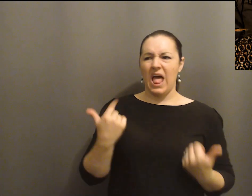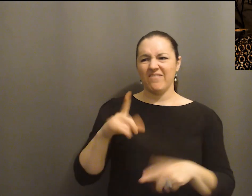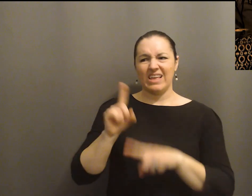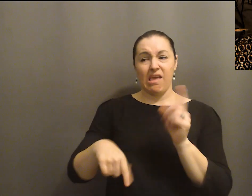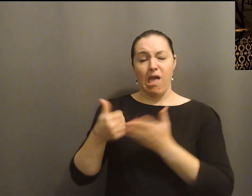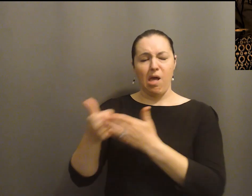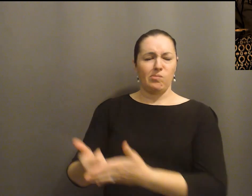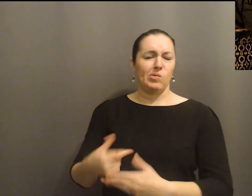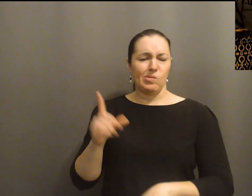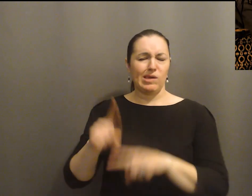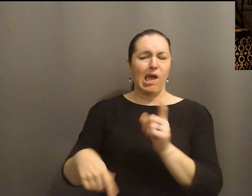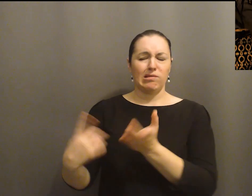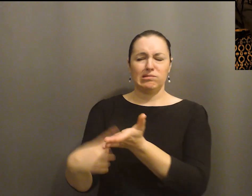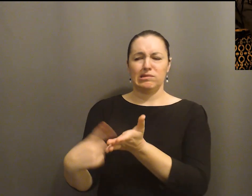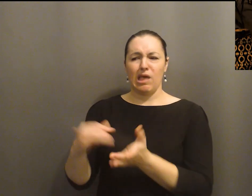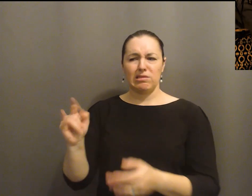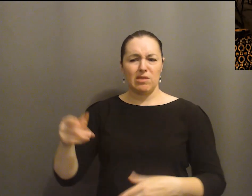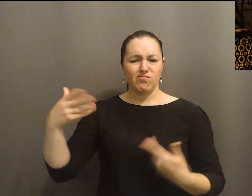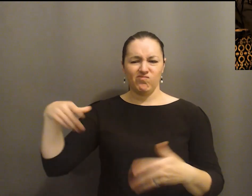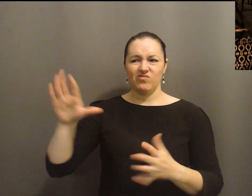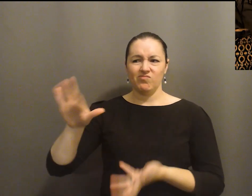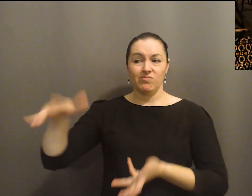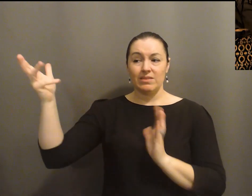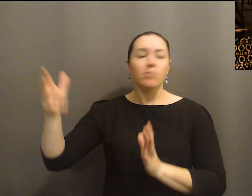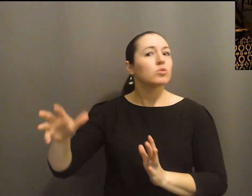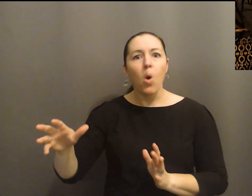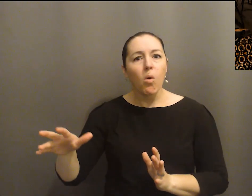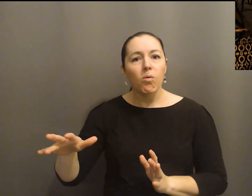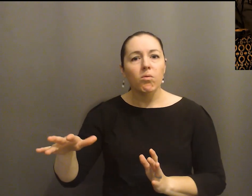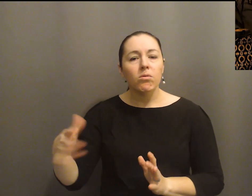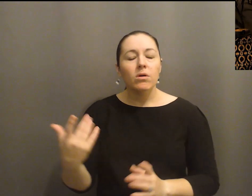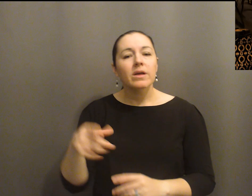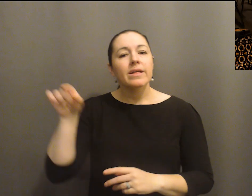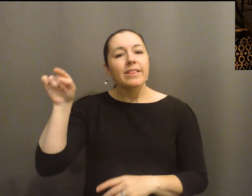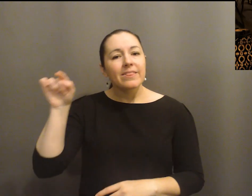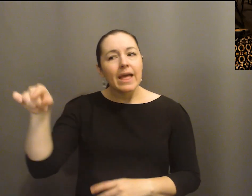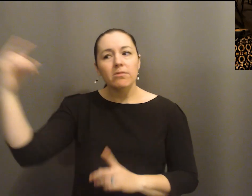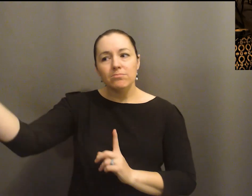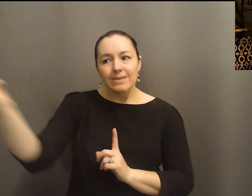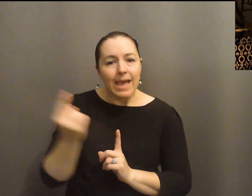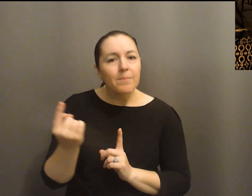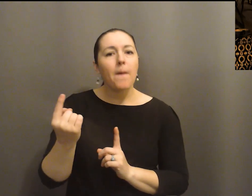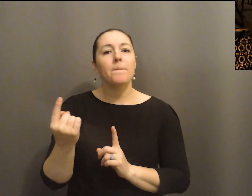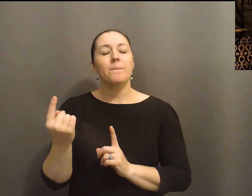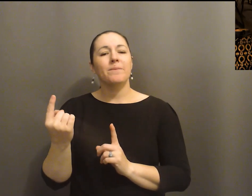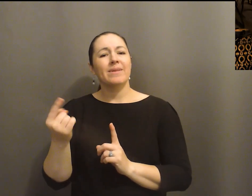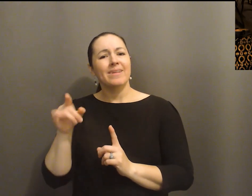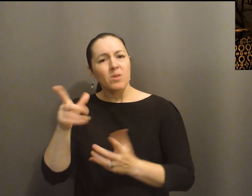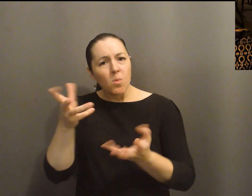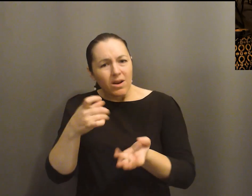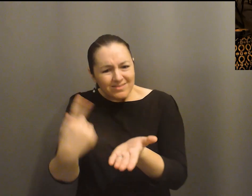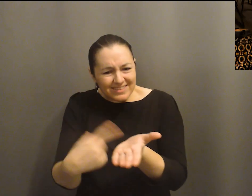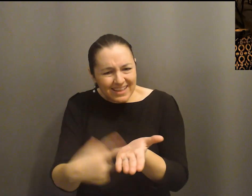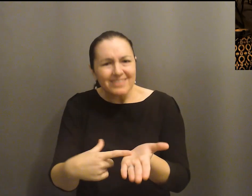Right there I can't help you Or talk with you You messed up too much No The fact they're coming to me Blesses me more Than their mistakes frustrate Me